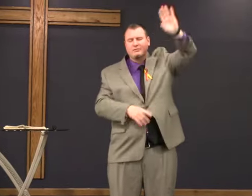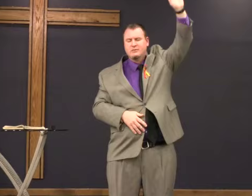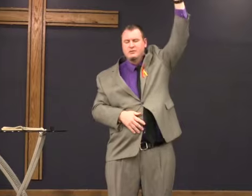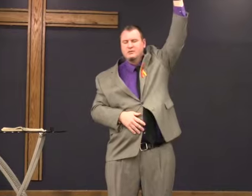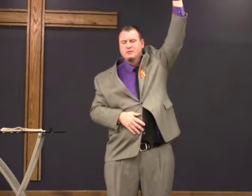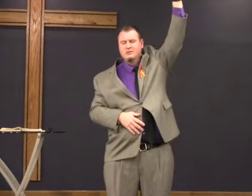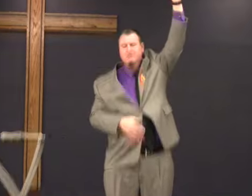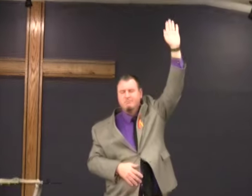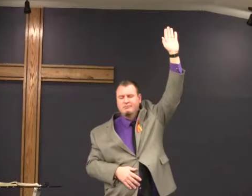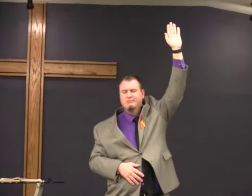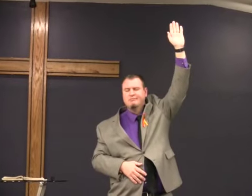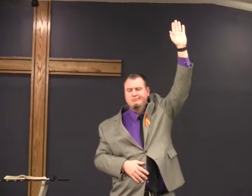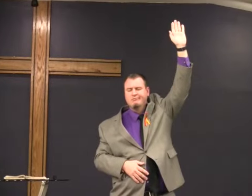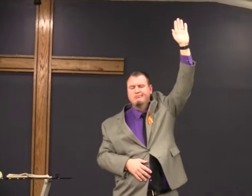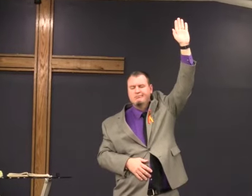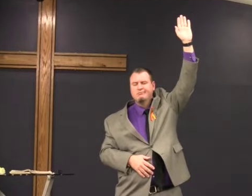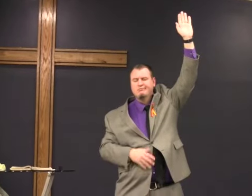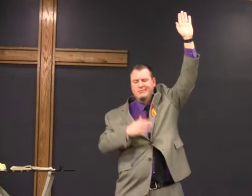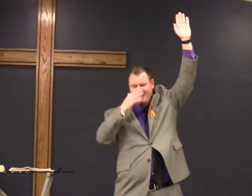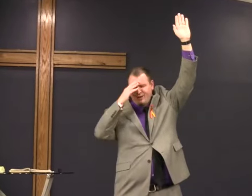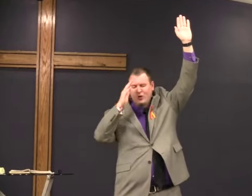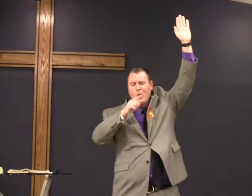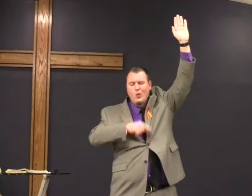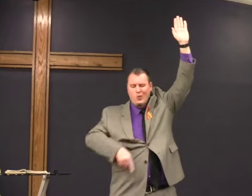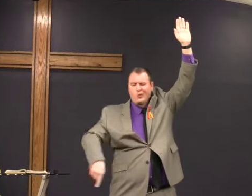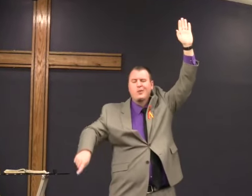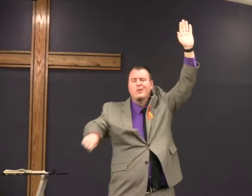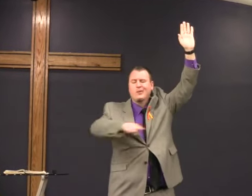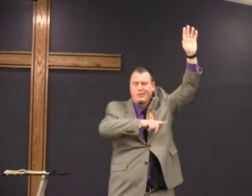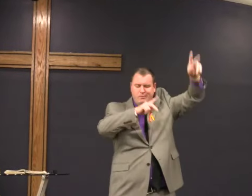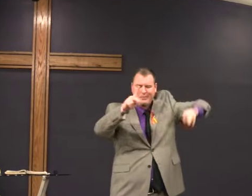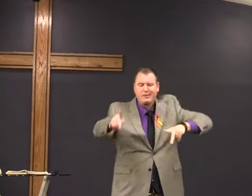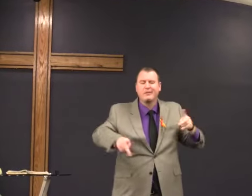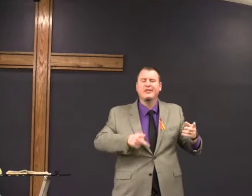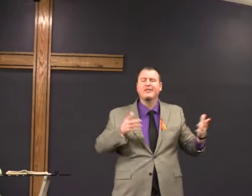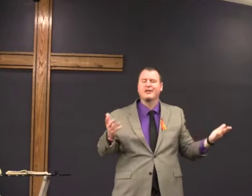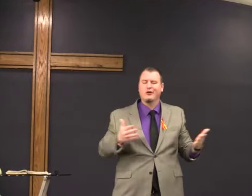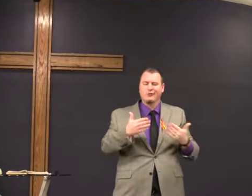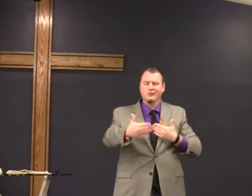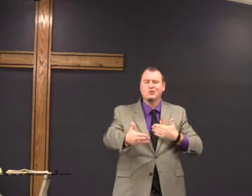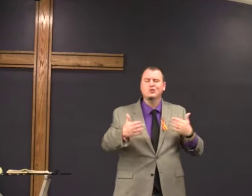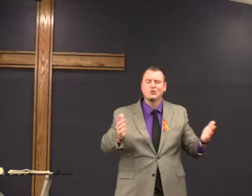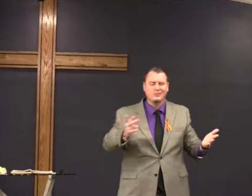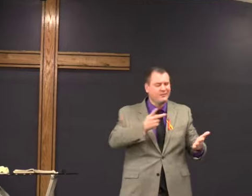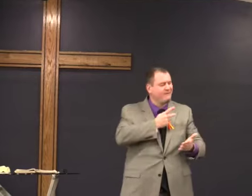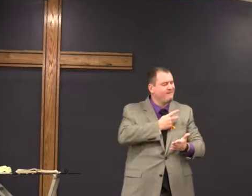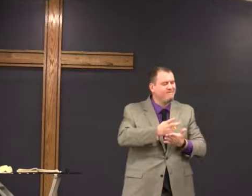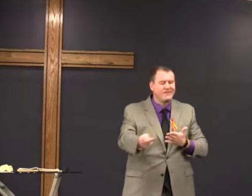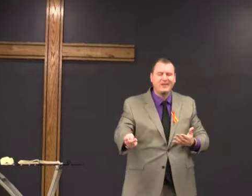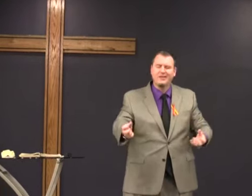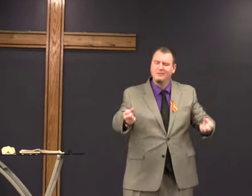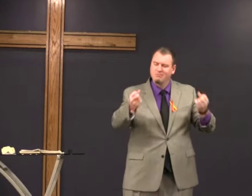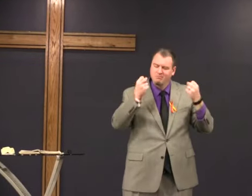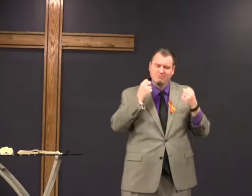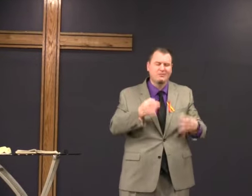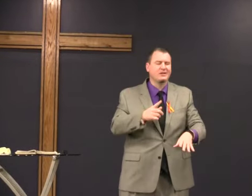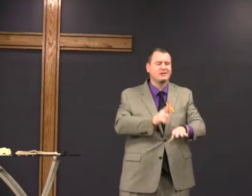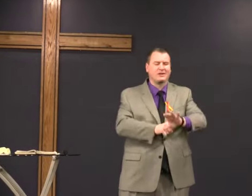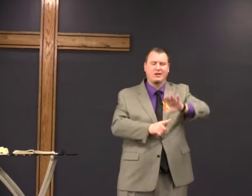many times. I have. And I know that there are people in this